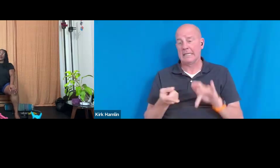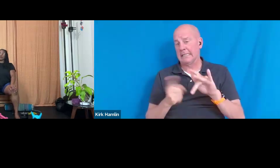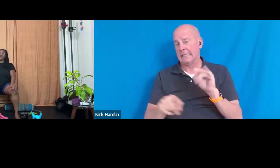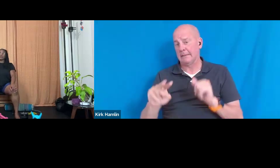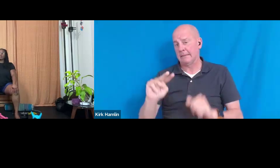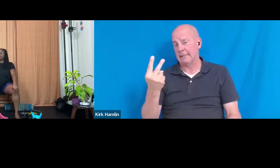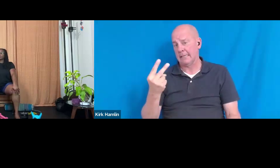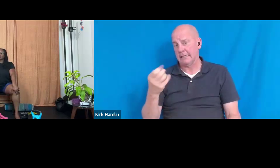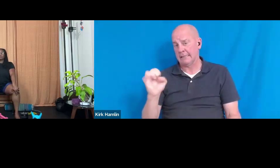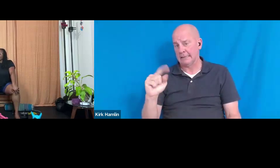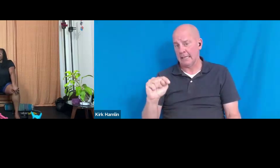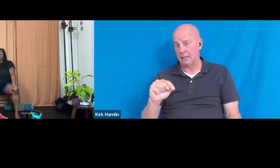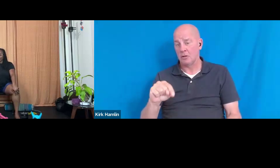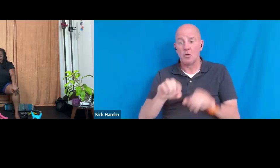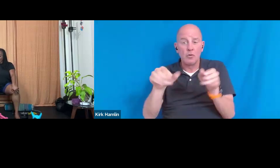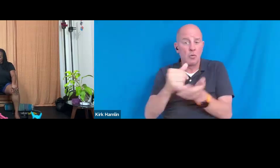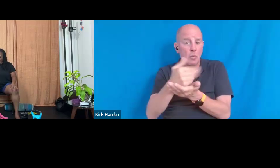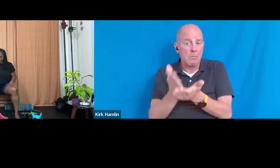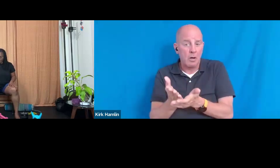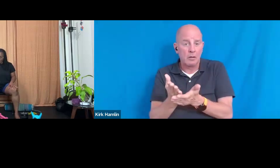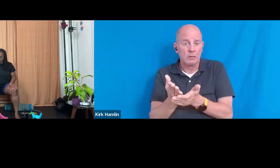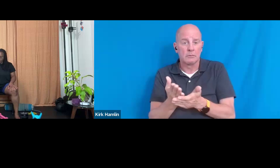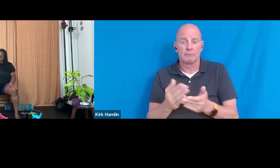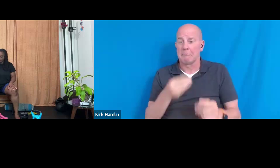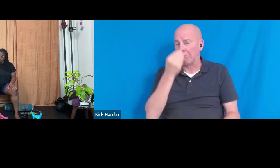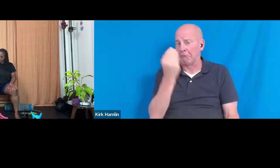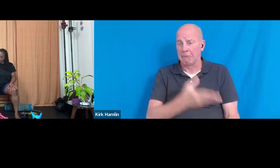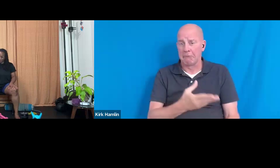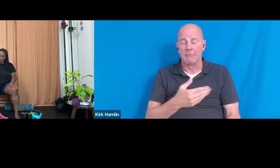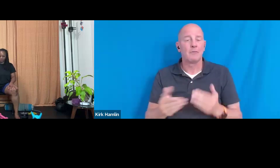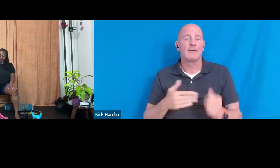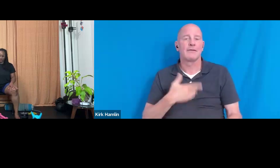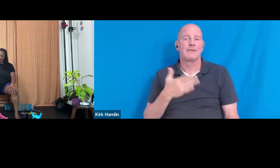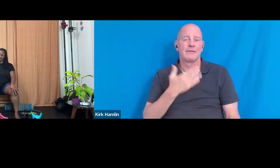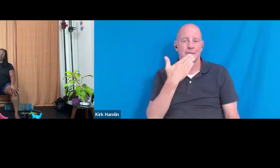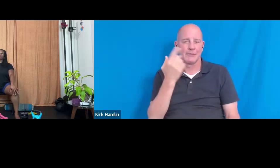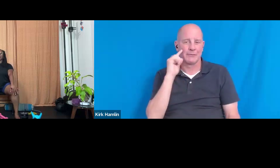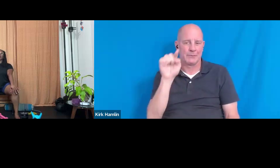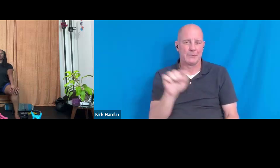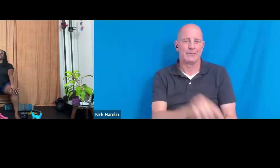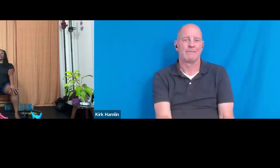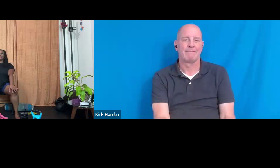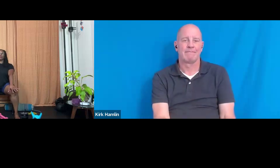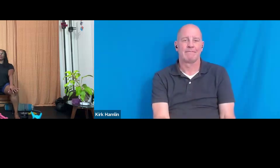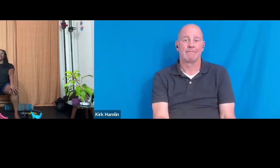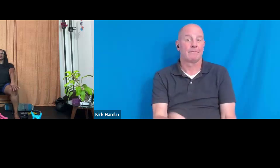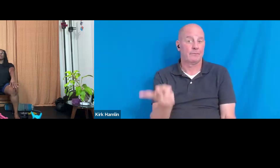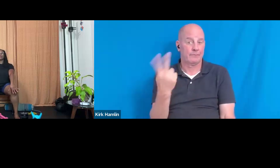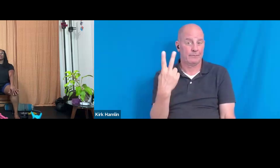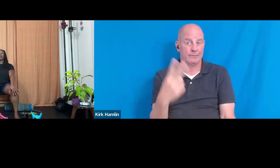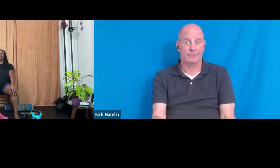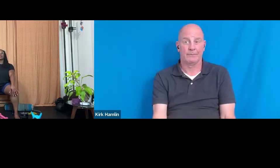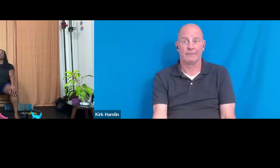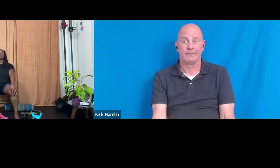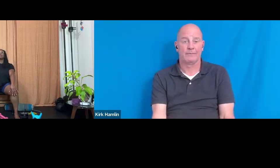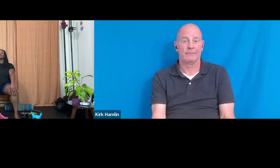You can do half of it. I don't care. Do whatever you want. All right, round two.